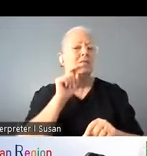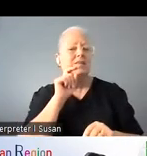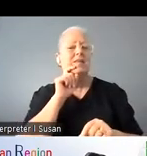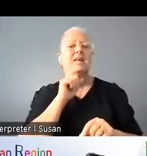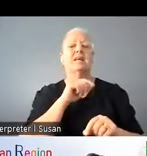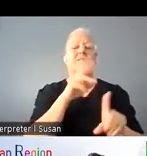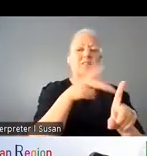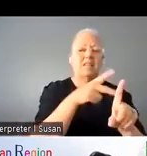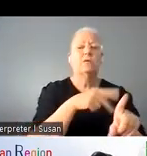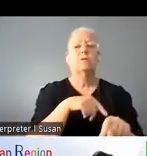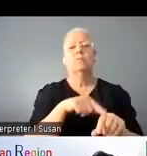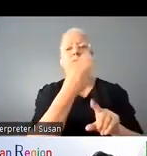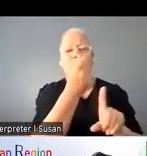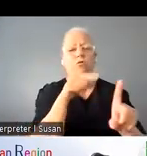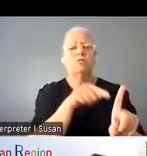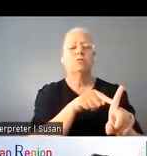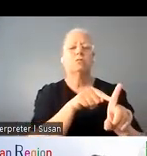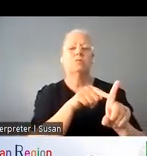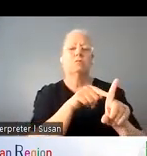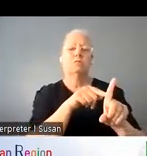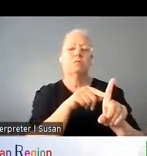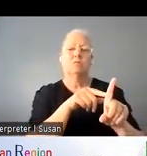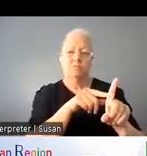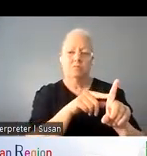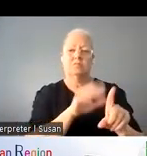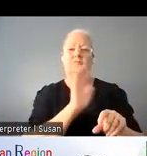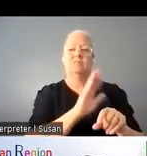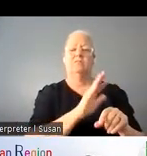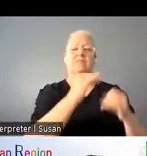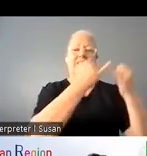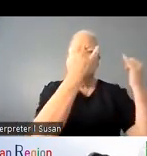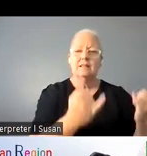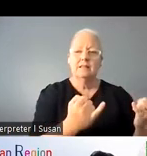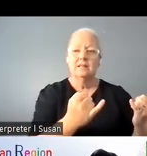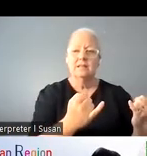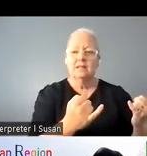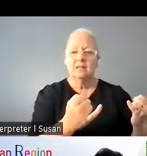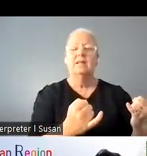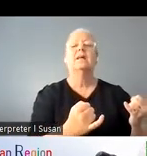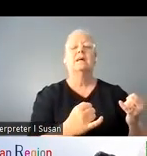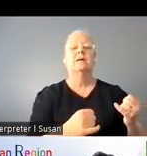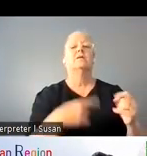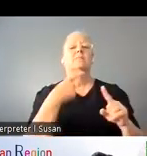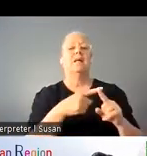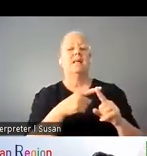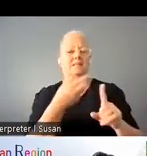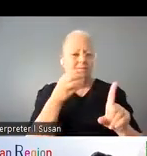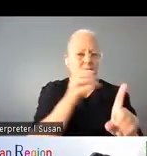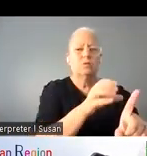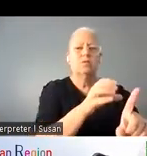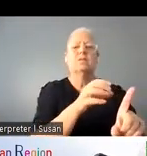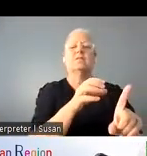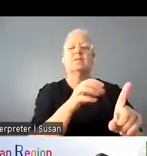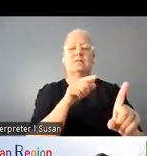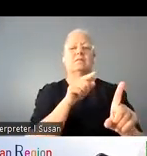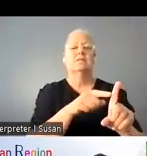malnutrition within the institutionalization, enforced treatment and medication, under medicalization,